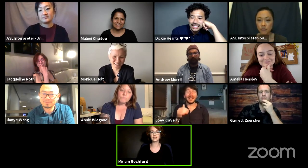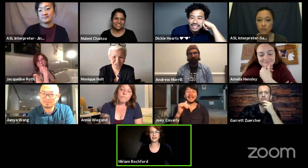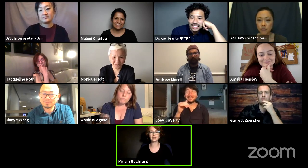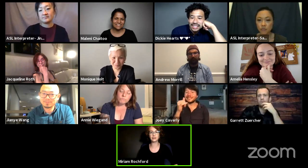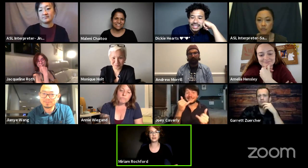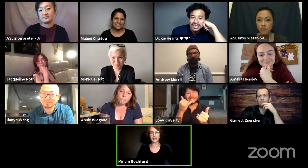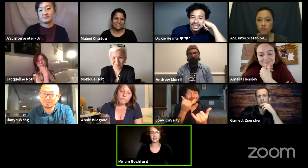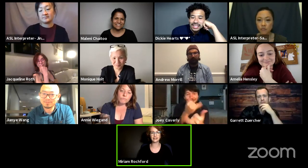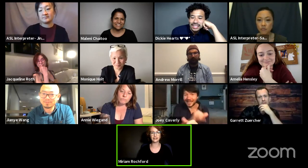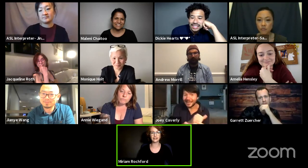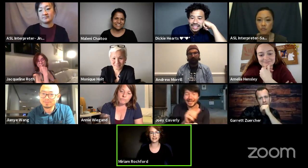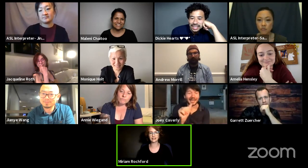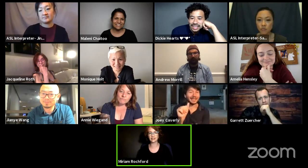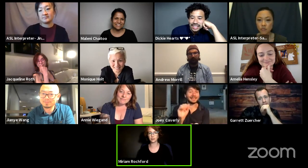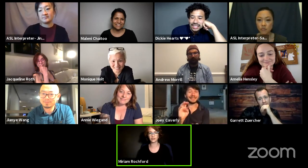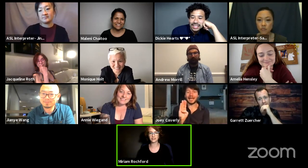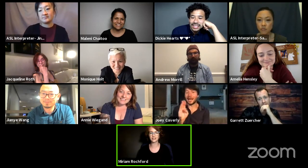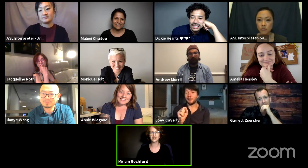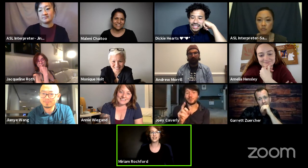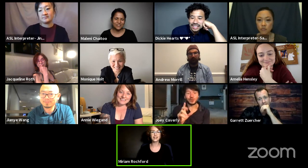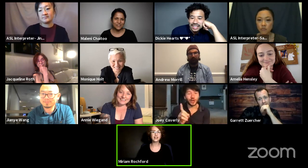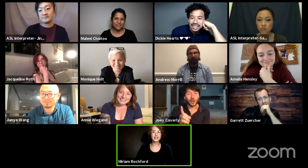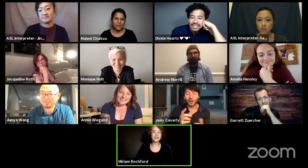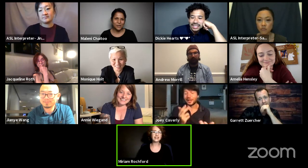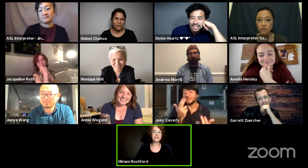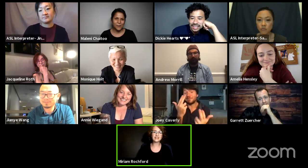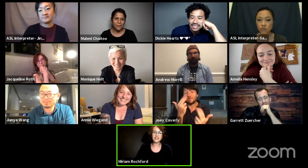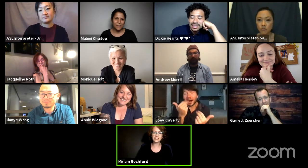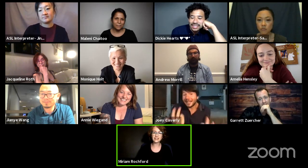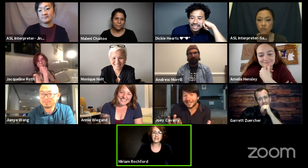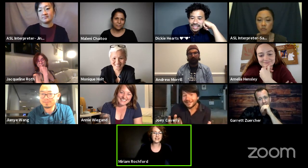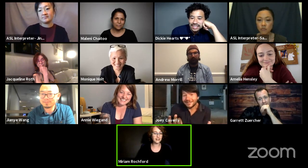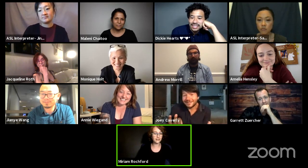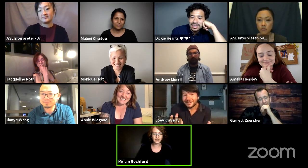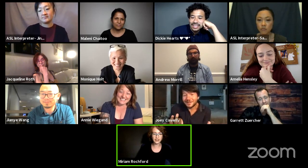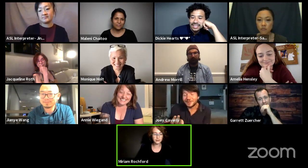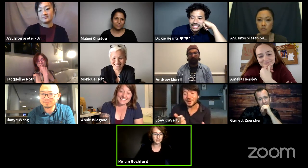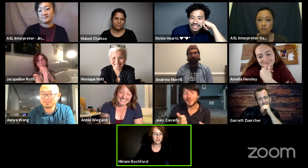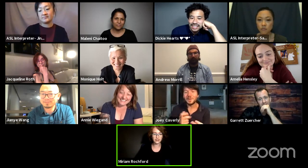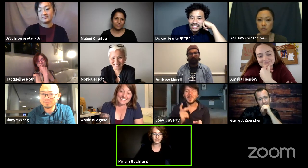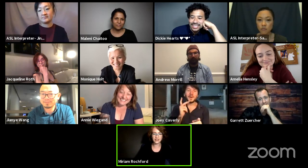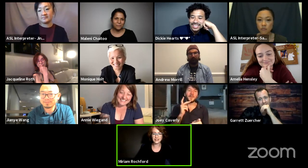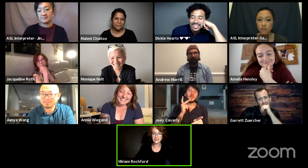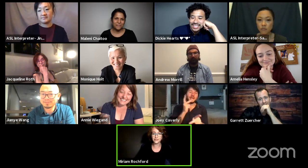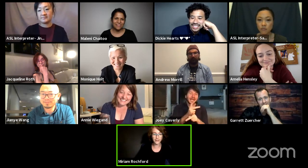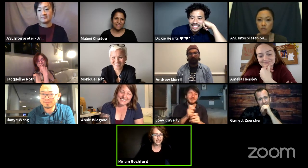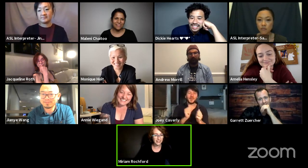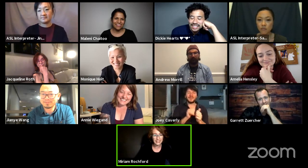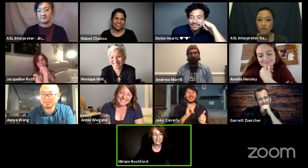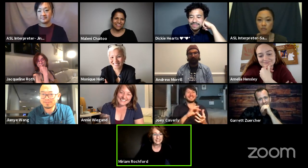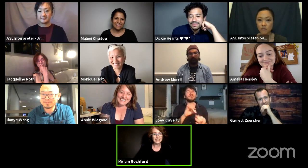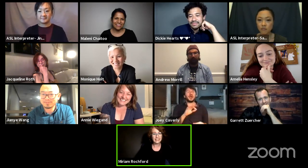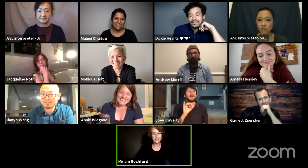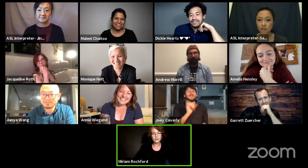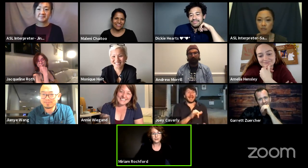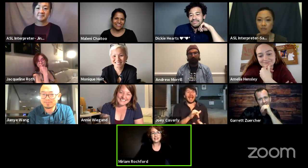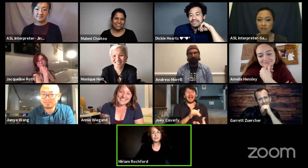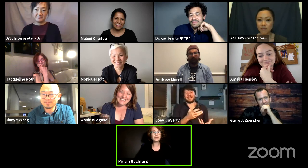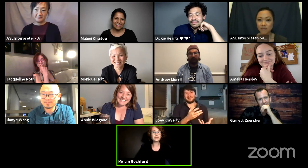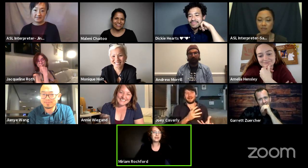can't communicate, a hearing and a deaf person. It's silly, it's definitely absurd, it's funny. We're keeping with